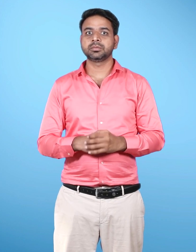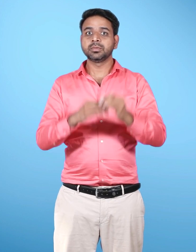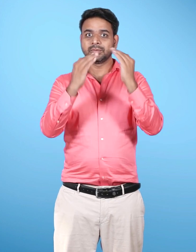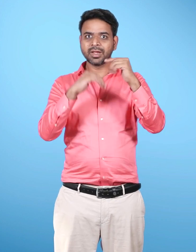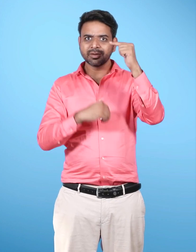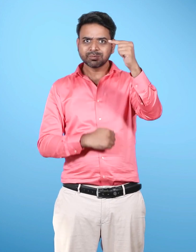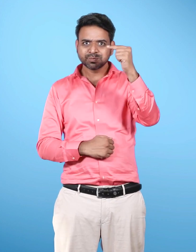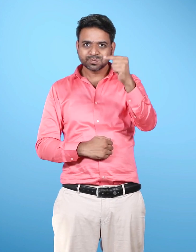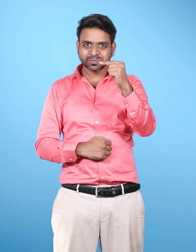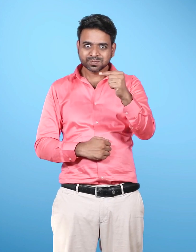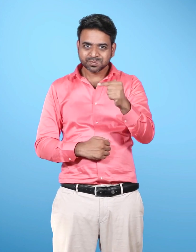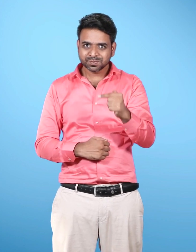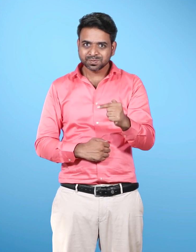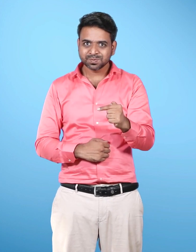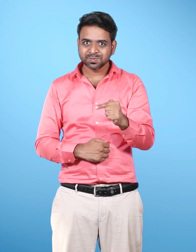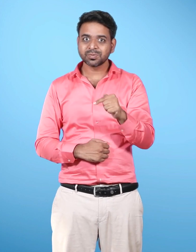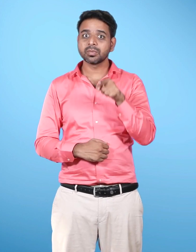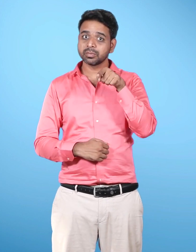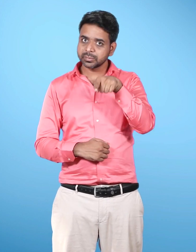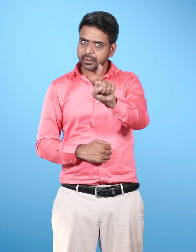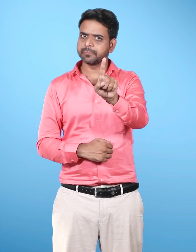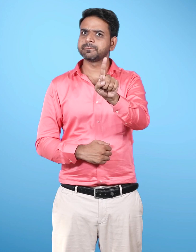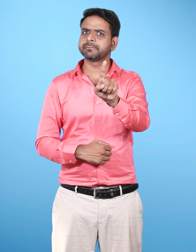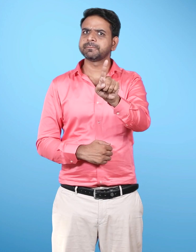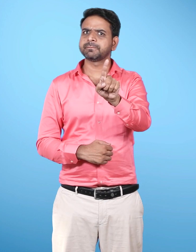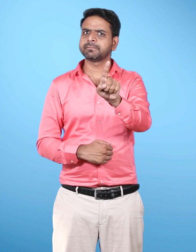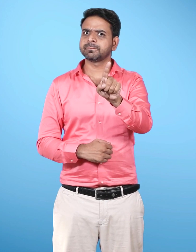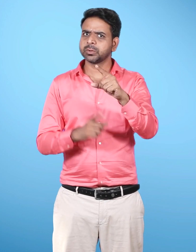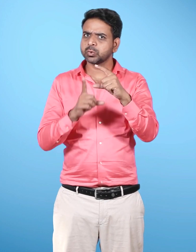For rest of the objects, complete the table according to your observation.